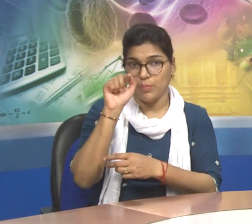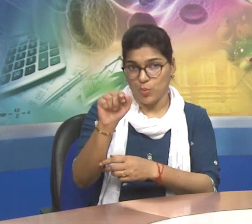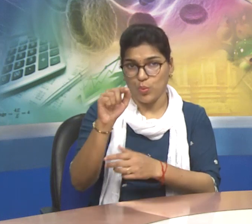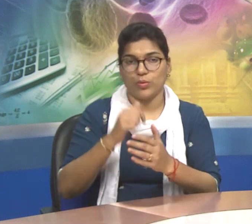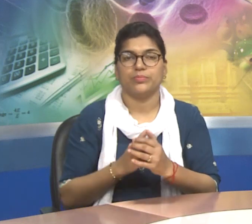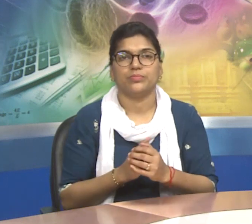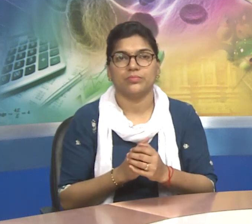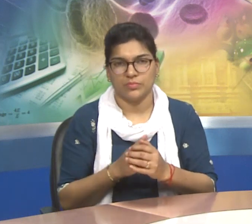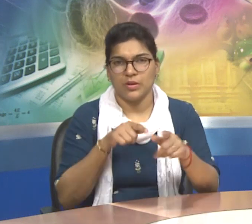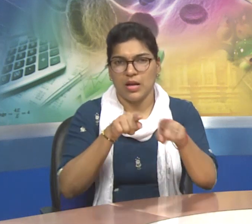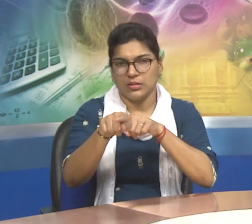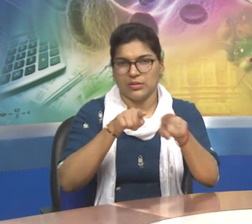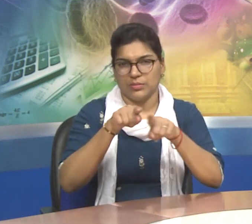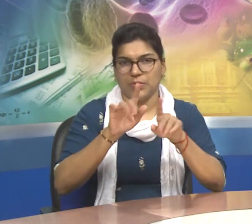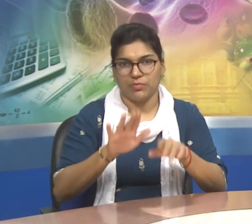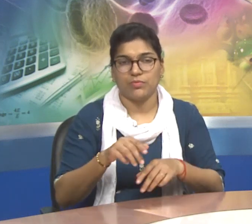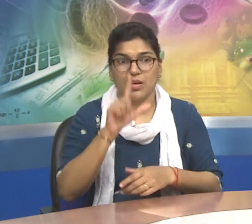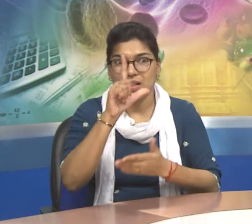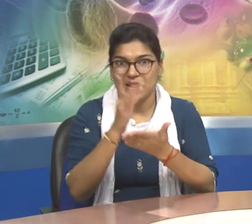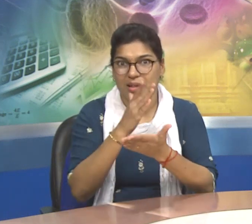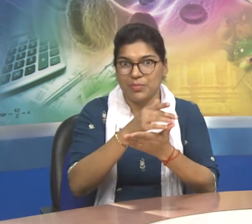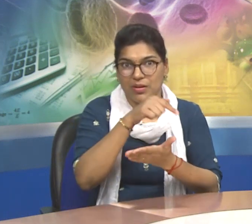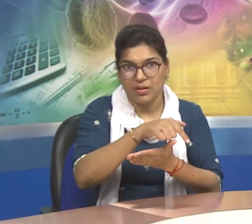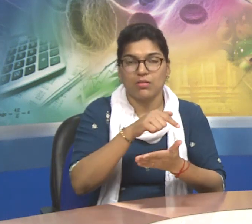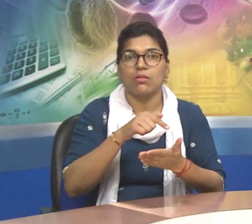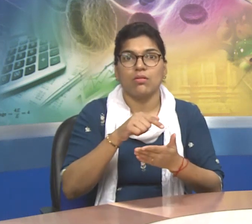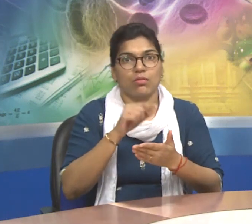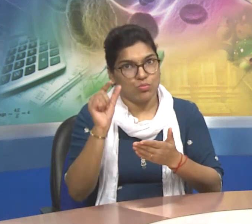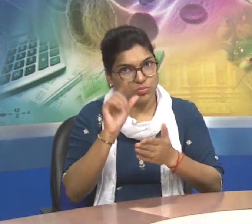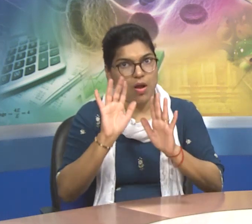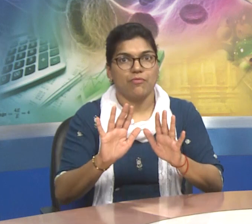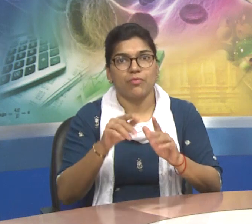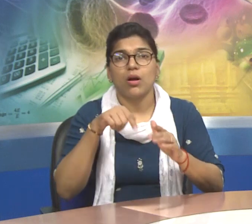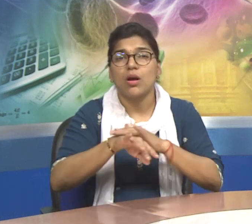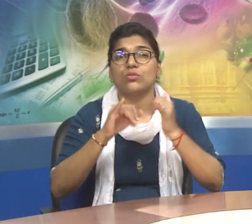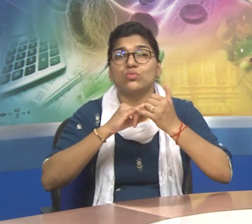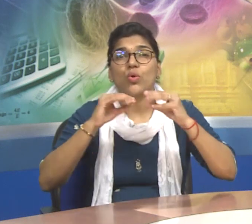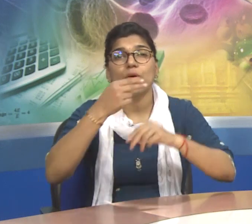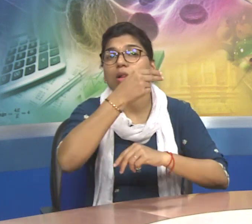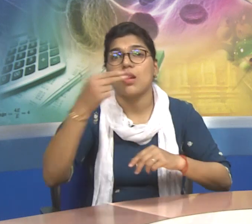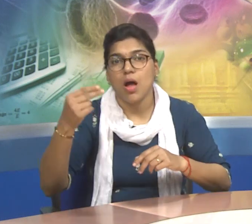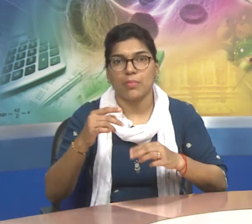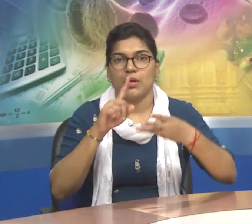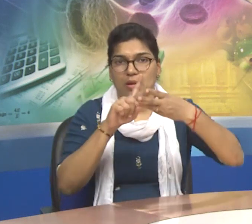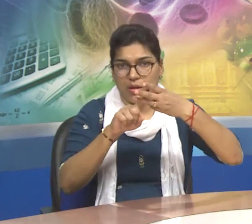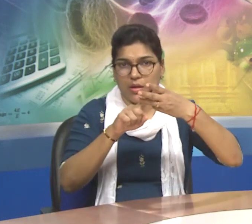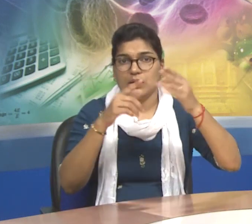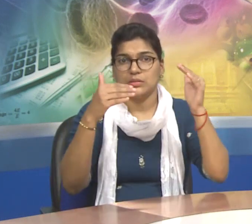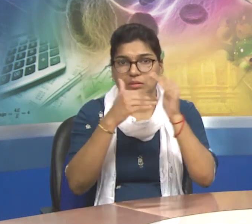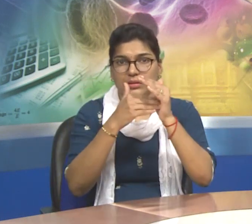Point 3. For example, the libraries use Edge Proxy. This